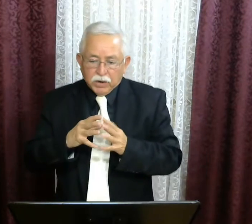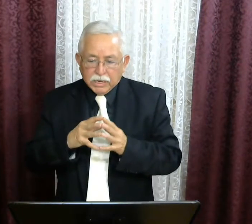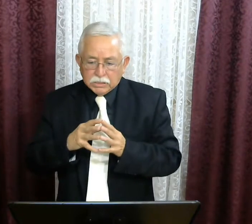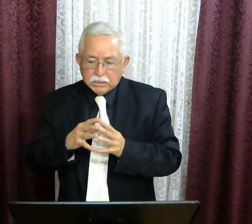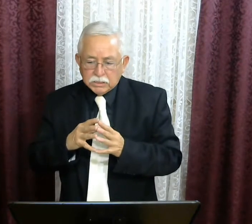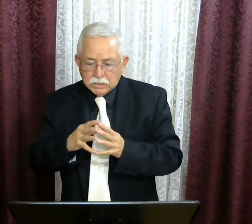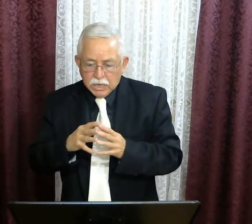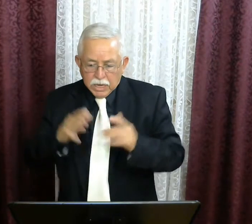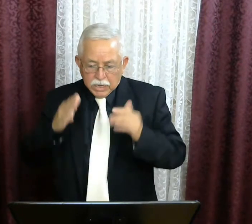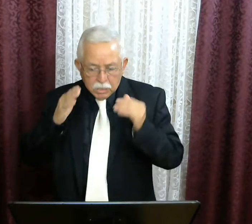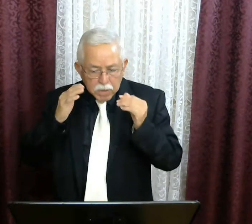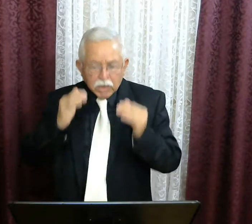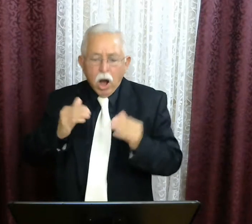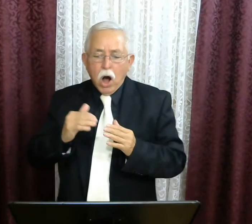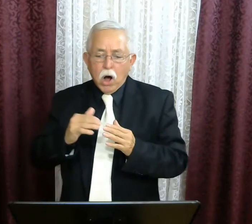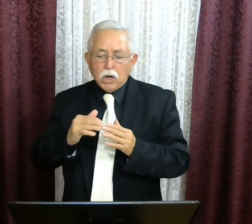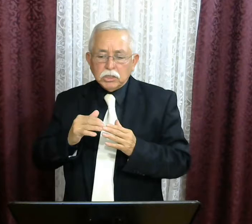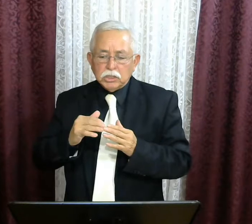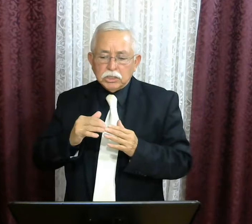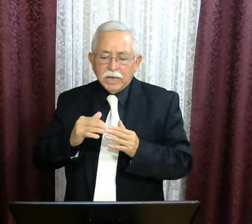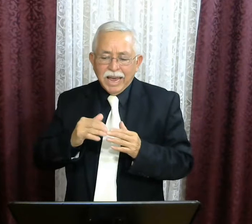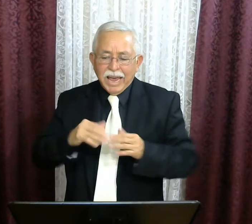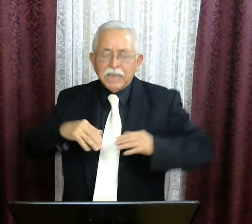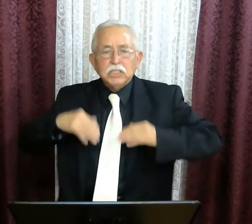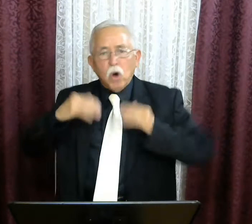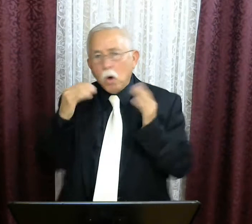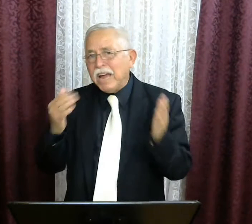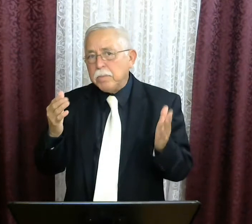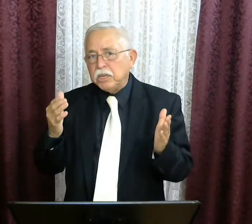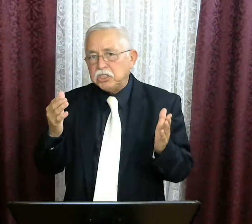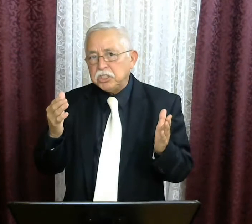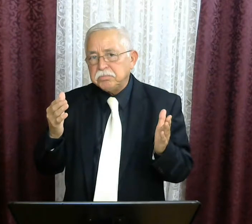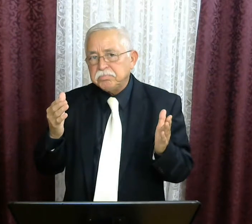friends. He make us in his own image.